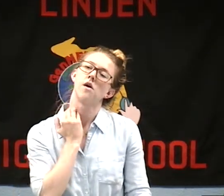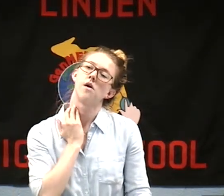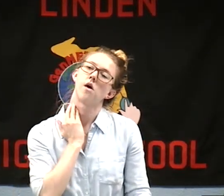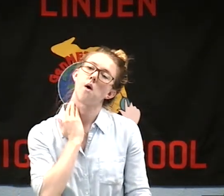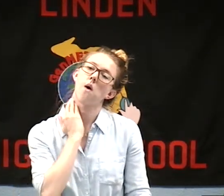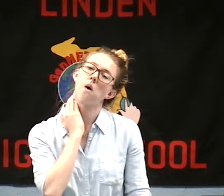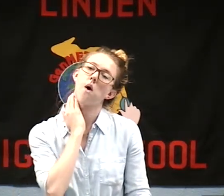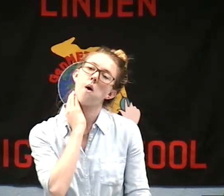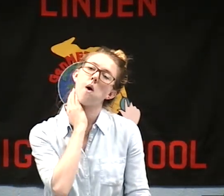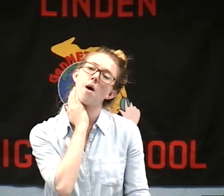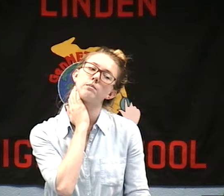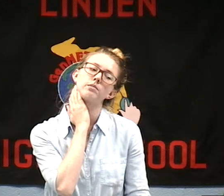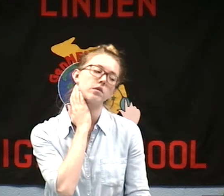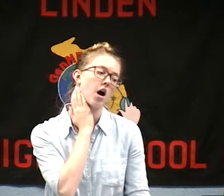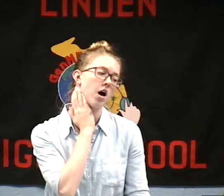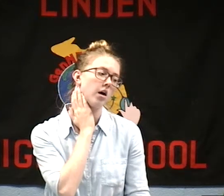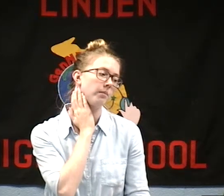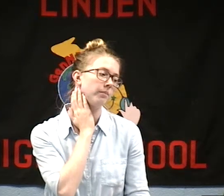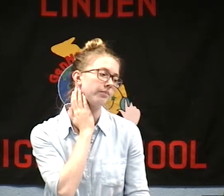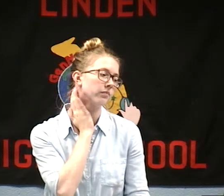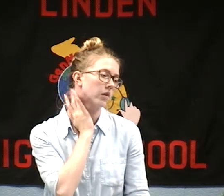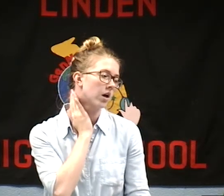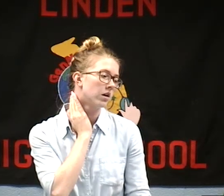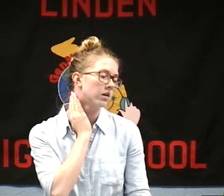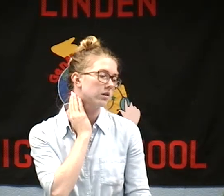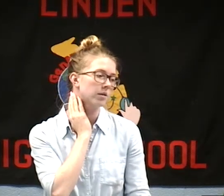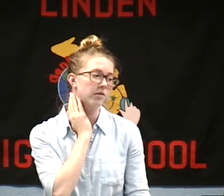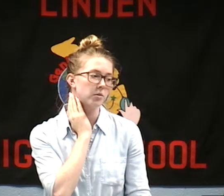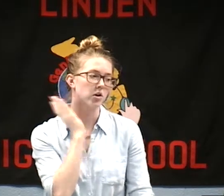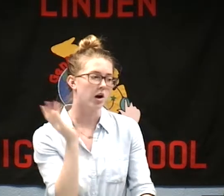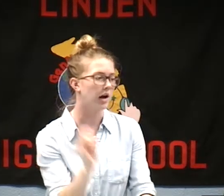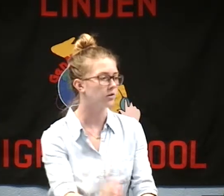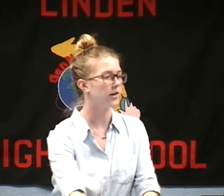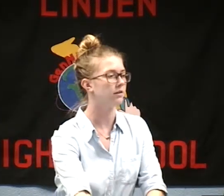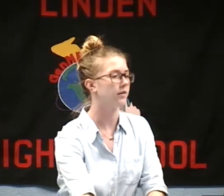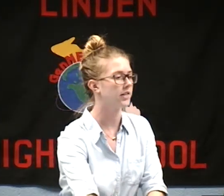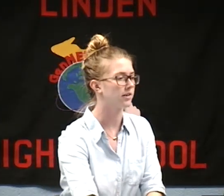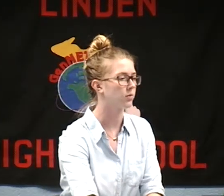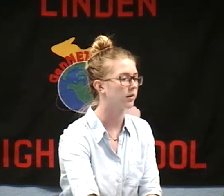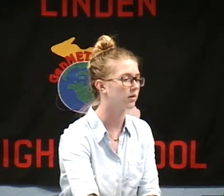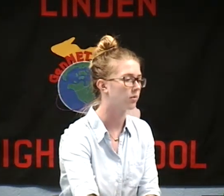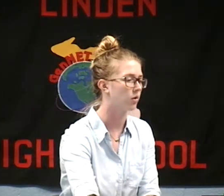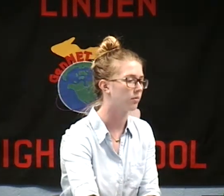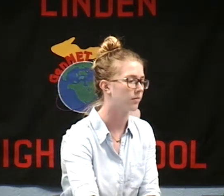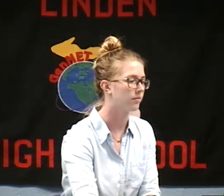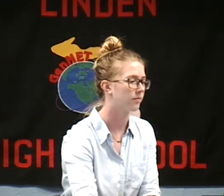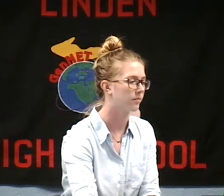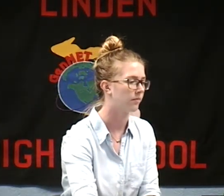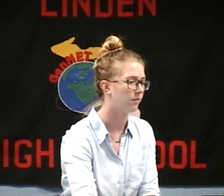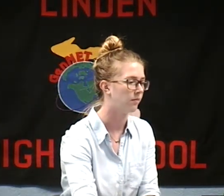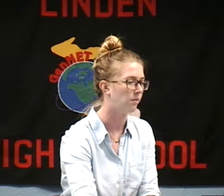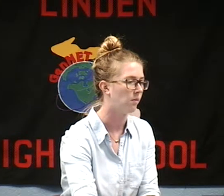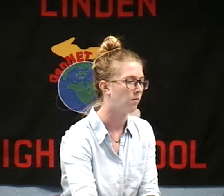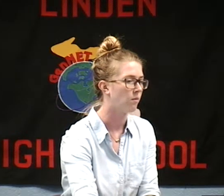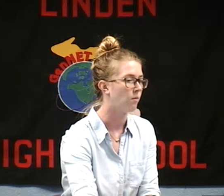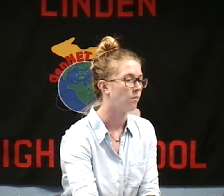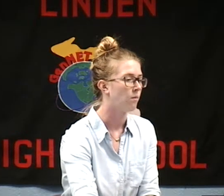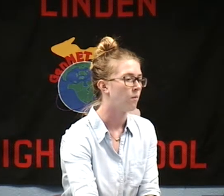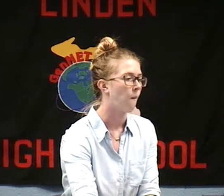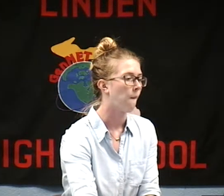Is it like a long poem? Or just a regular? Some of them are long. I was trying to find this one poem. You can memorize, like, sign it, like, do it like how they were